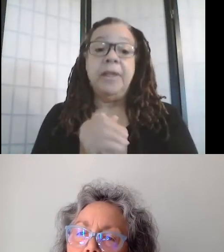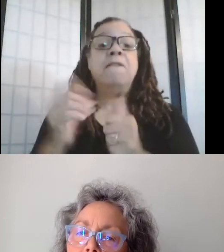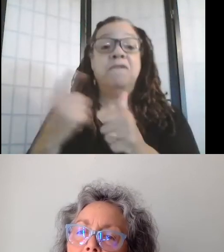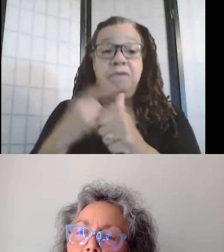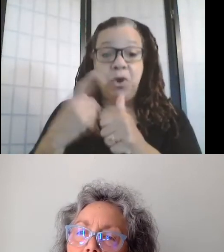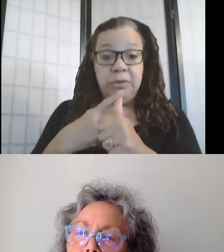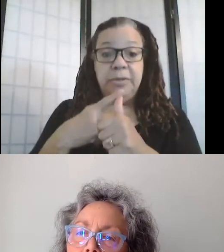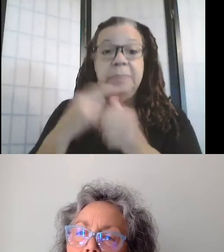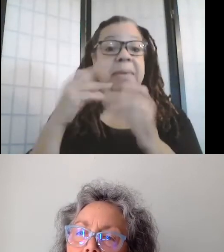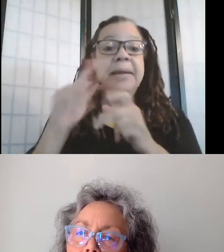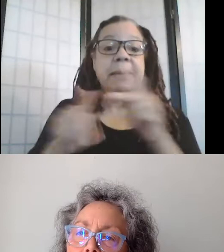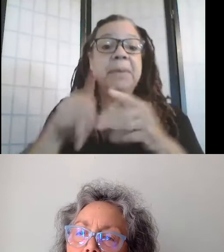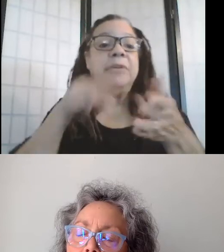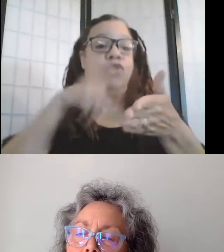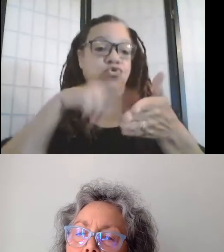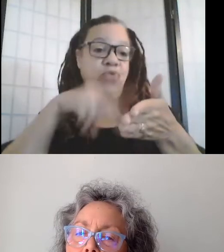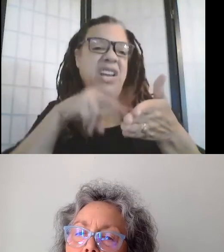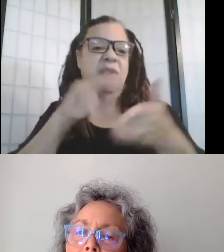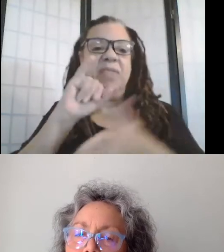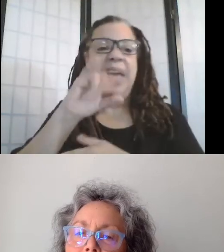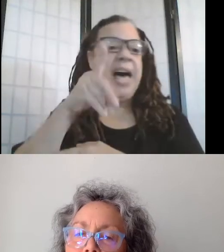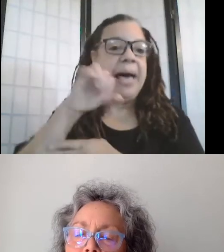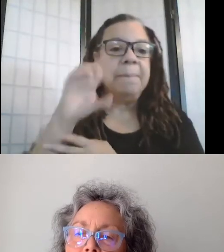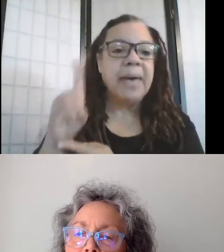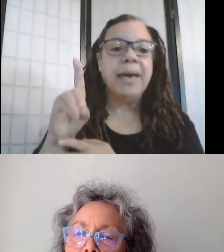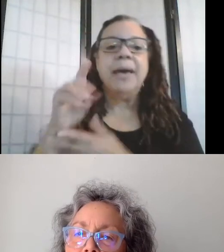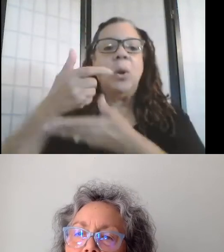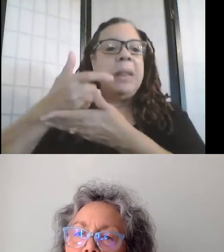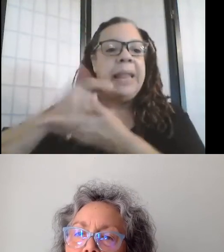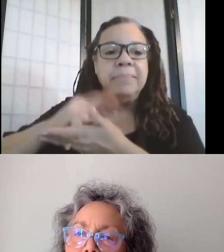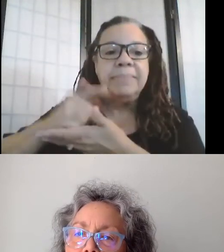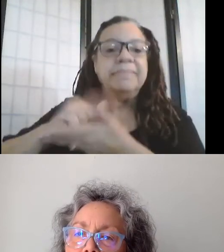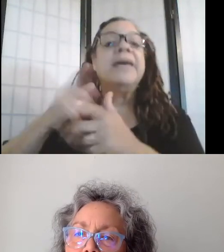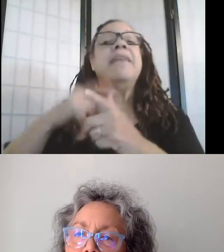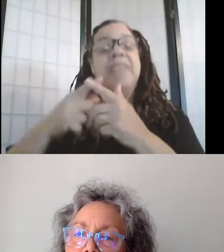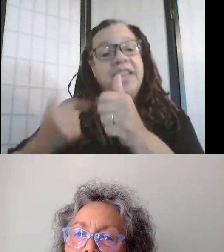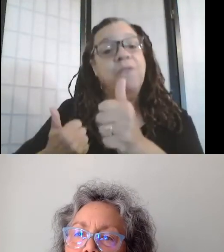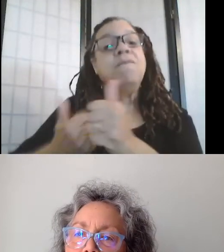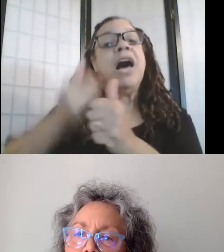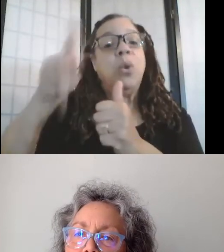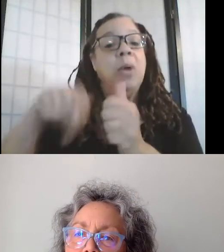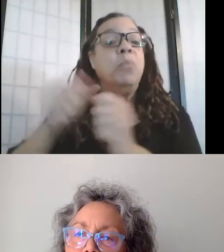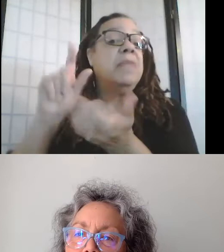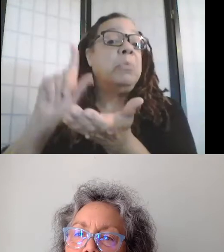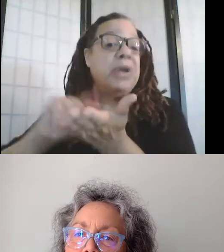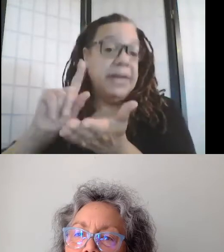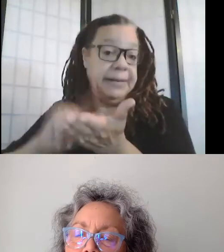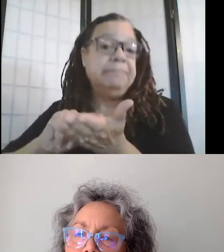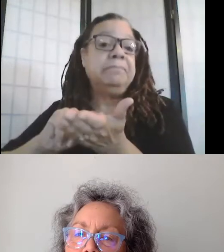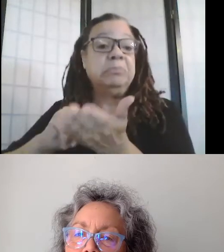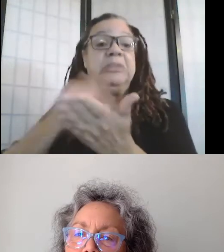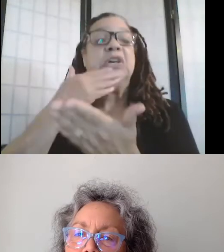because a lot of people just read off of their devices, and then it'll follow up with a